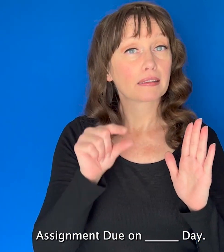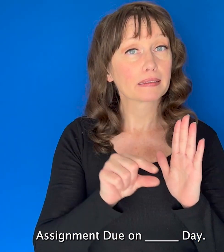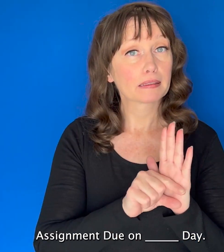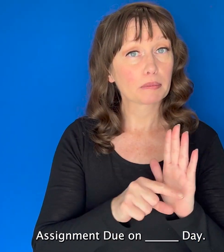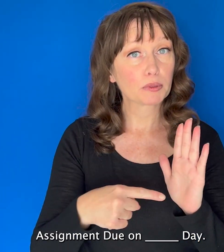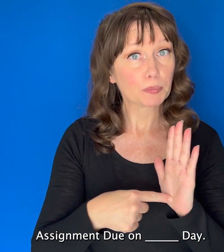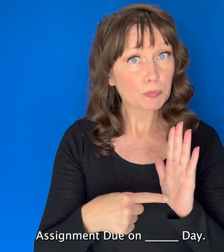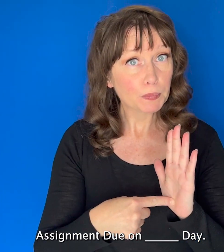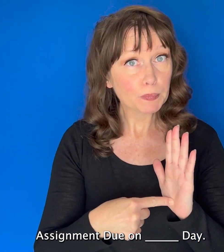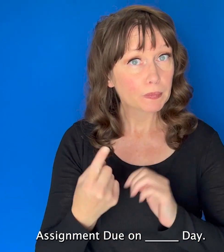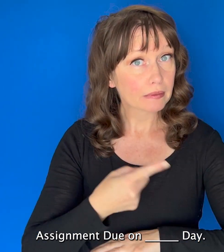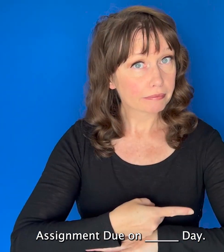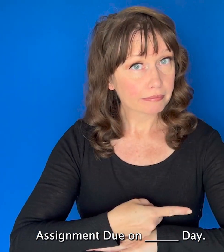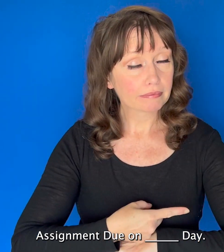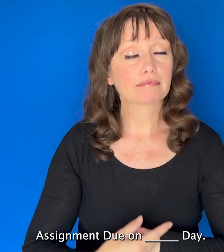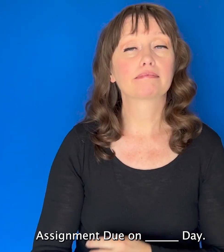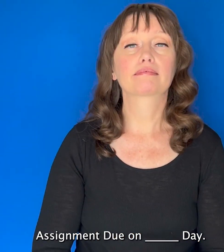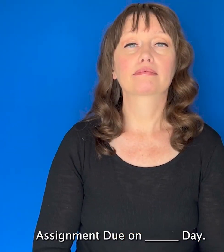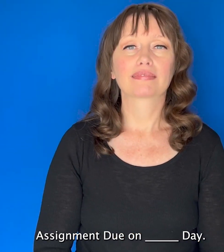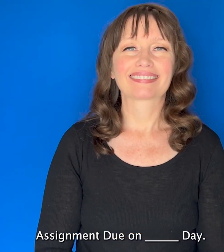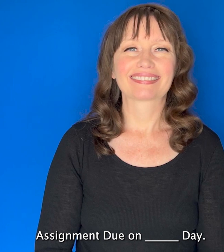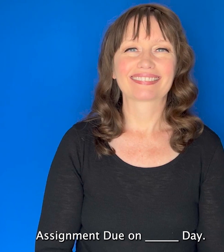Assignment due on blank day.